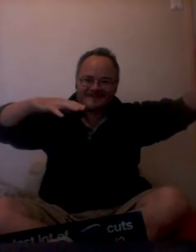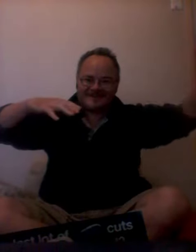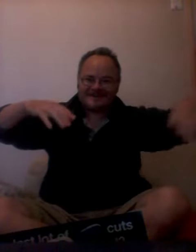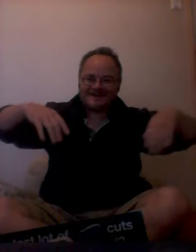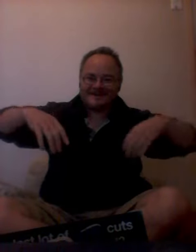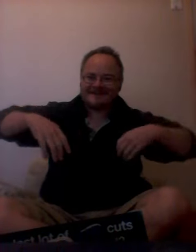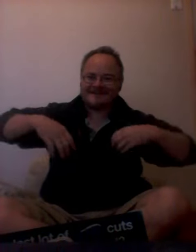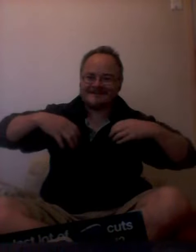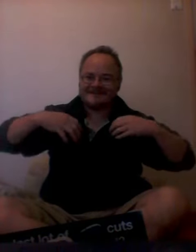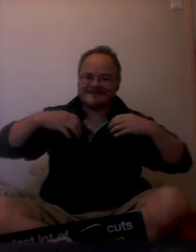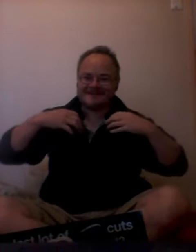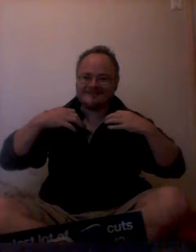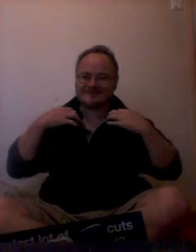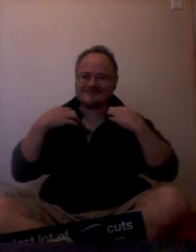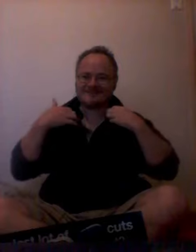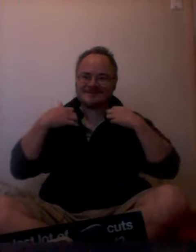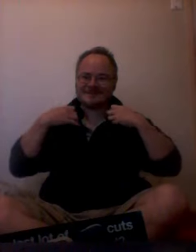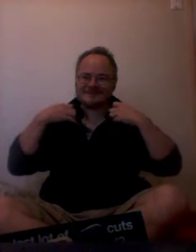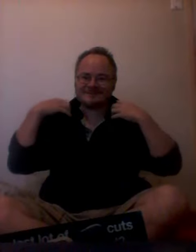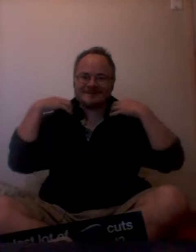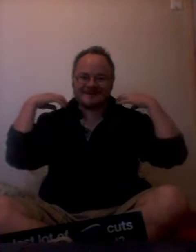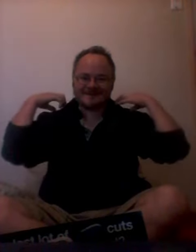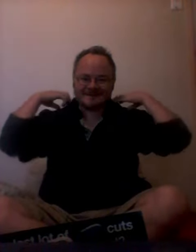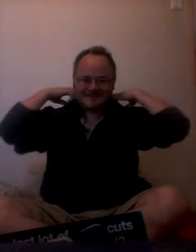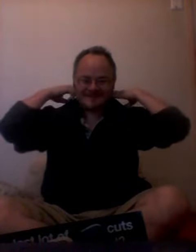doctor, he was prestigious with the